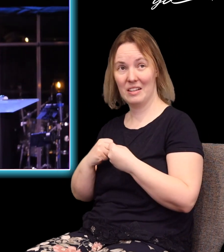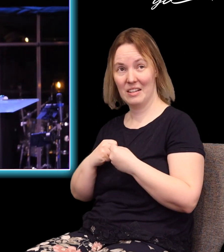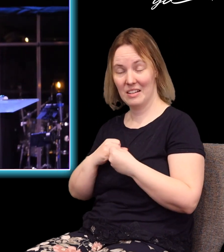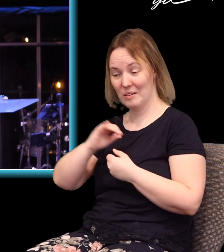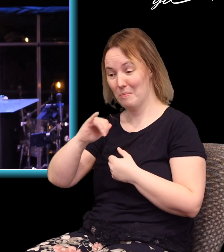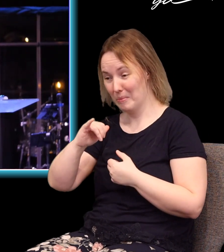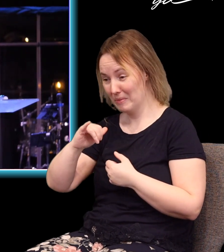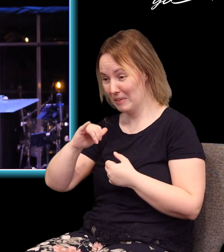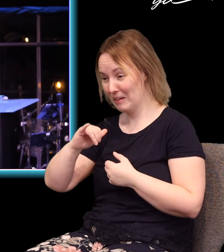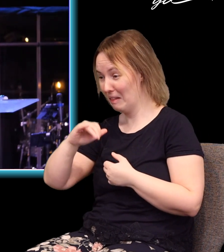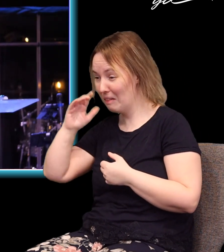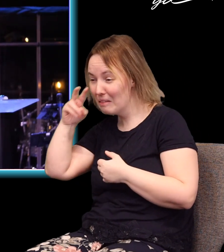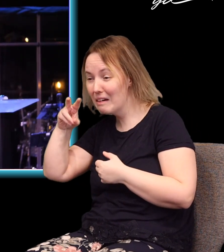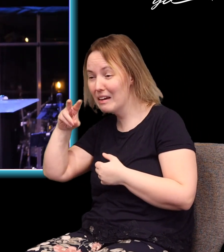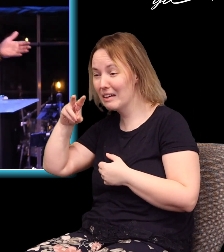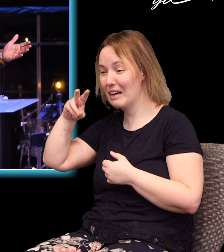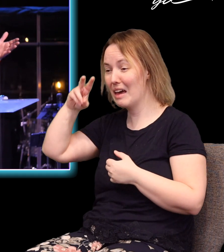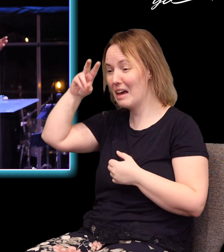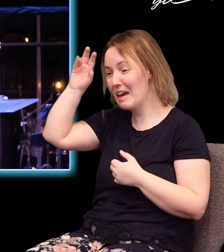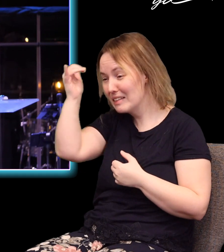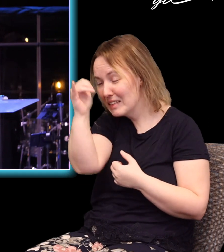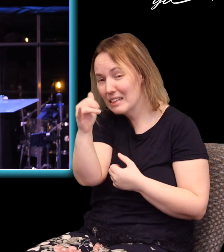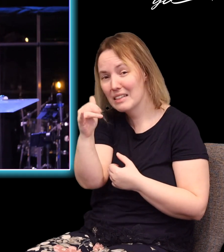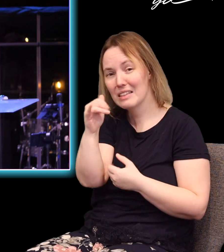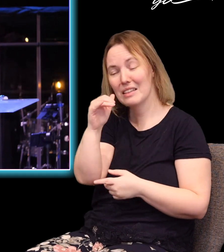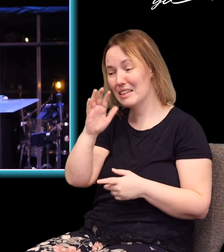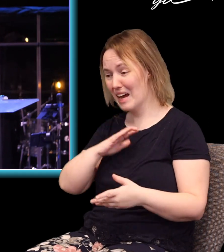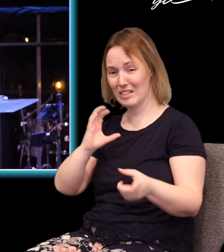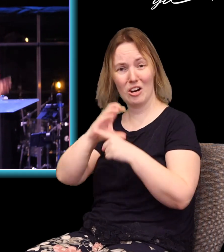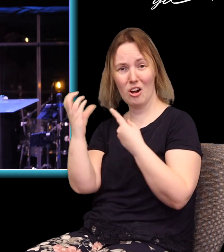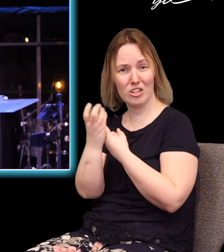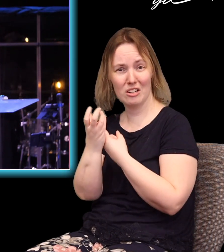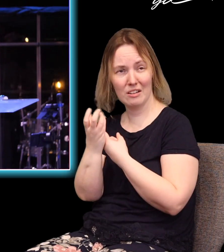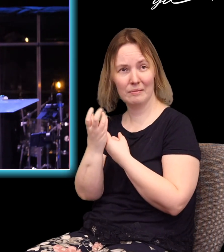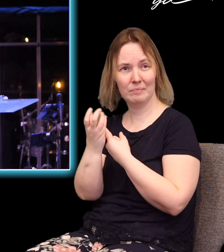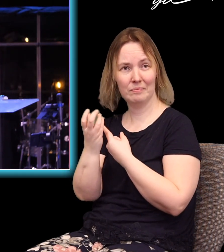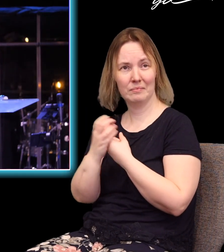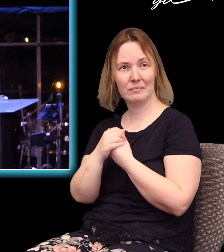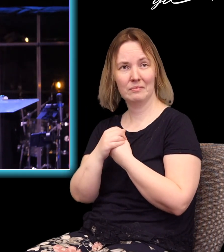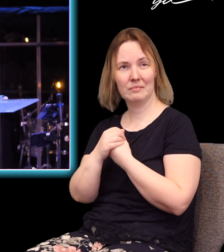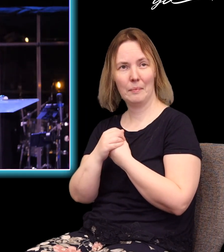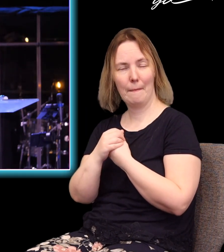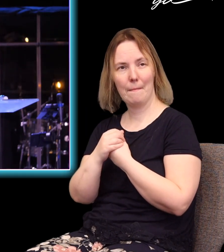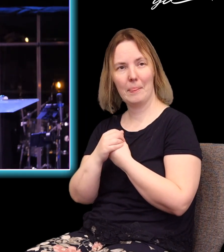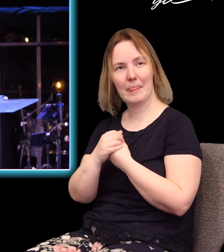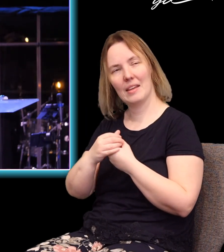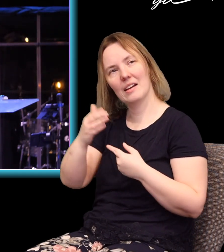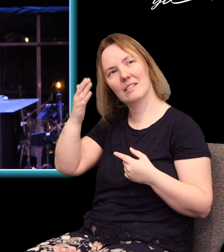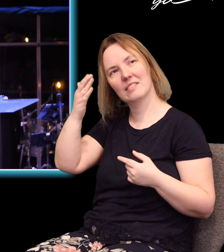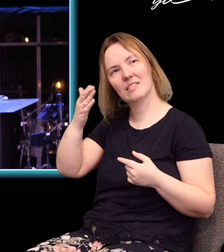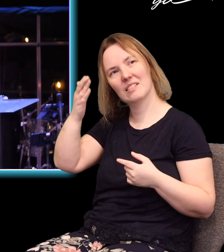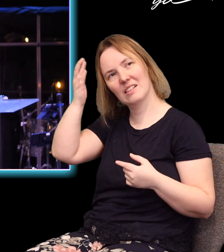going to look stupid. That's our culture. That is our culture. I know I'm wearing